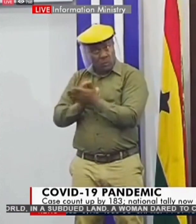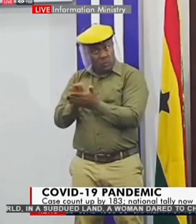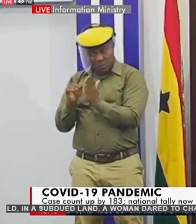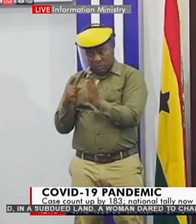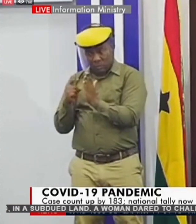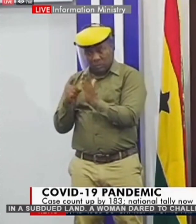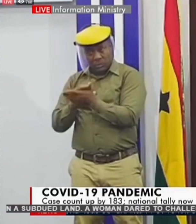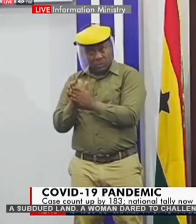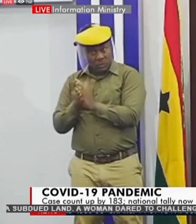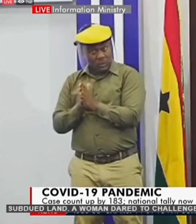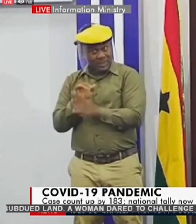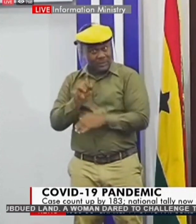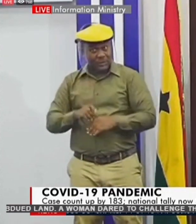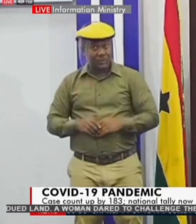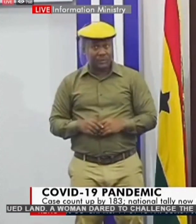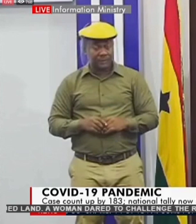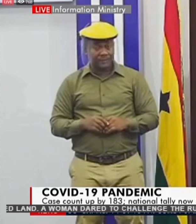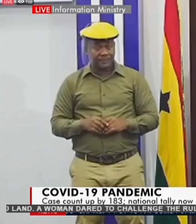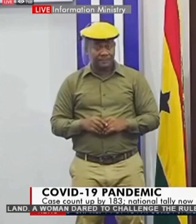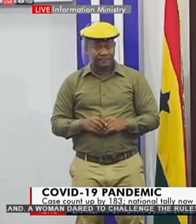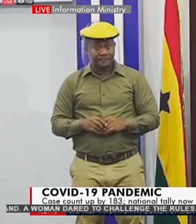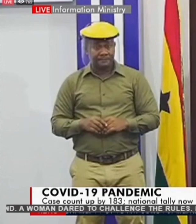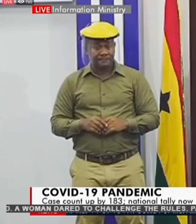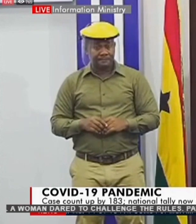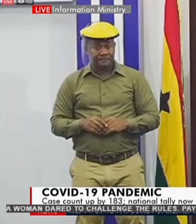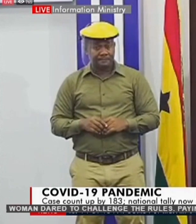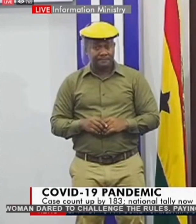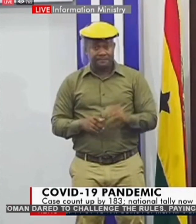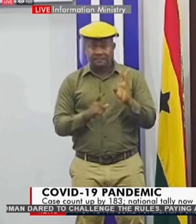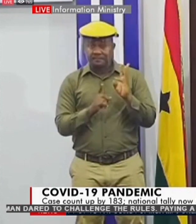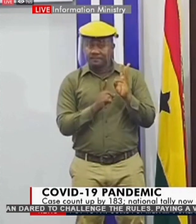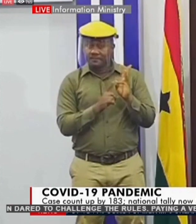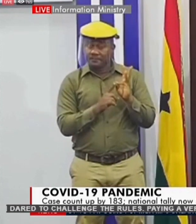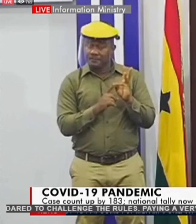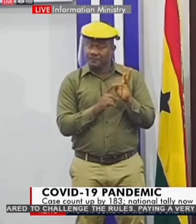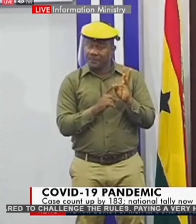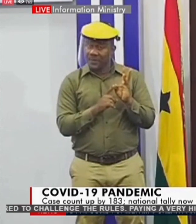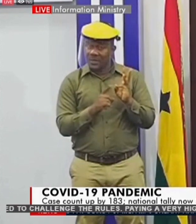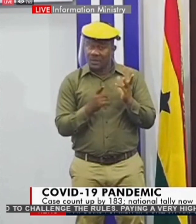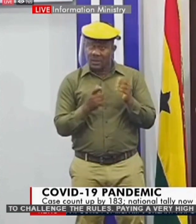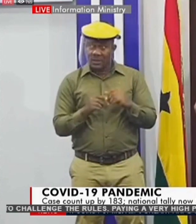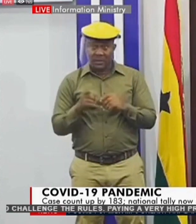water. We are also informed that remedial action has been taken by the